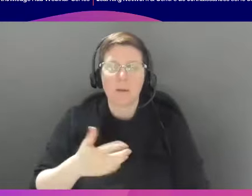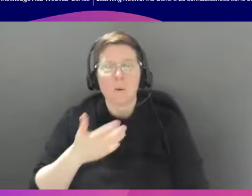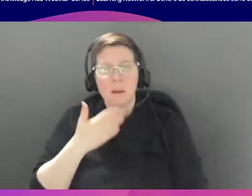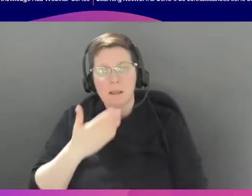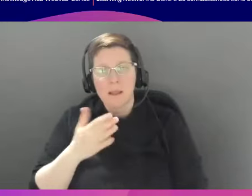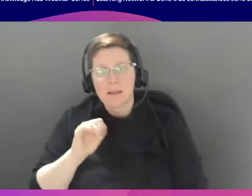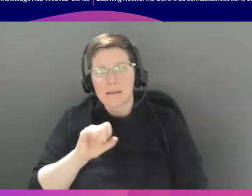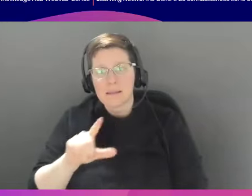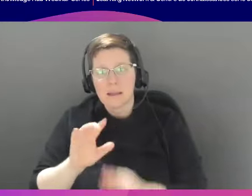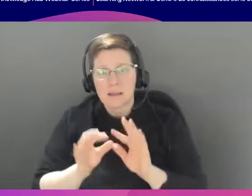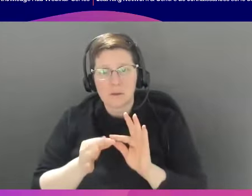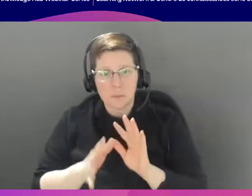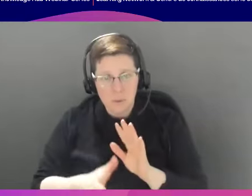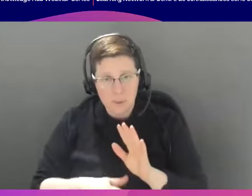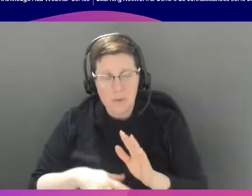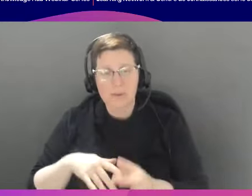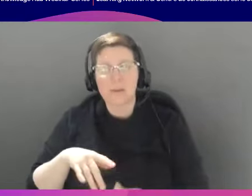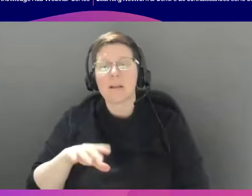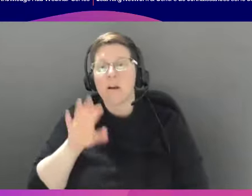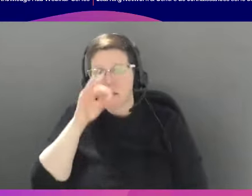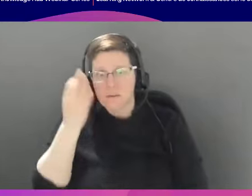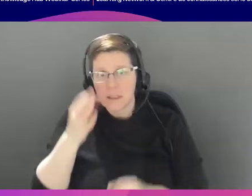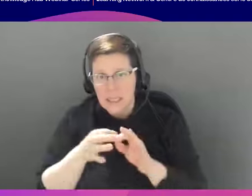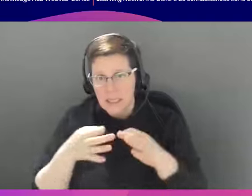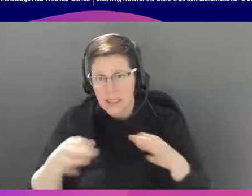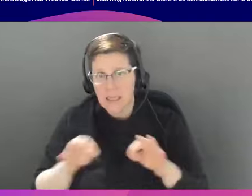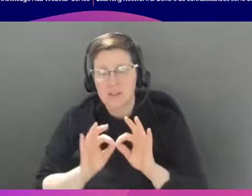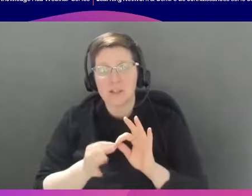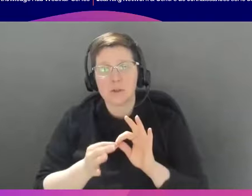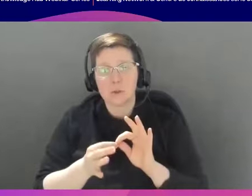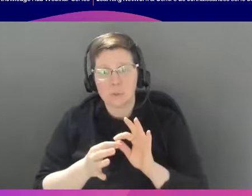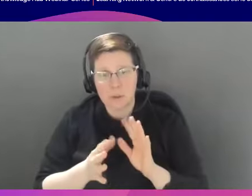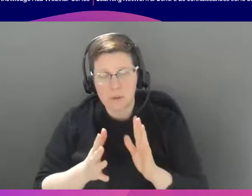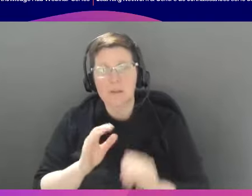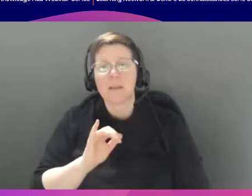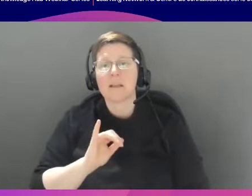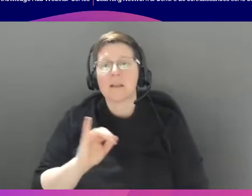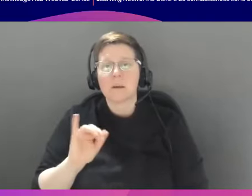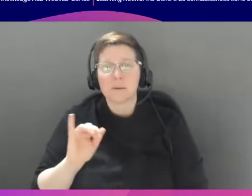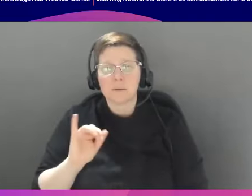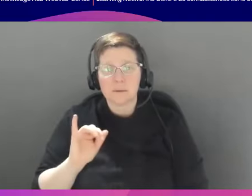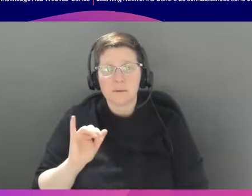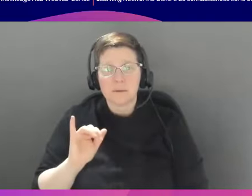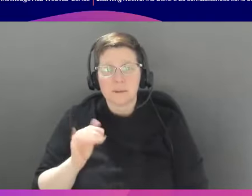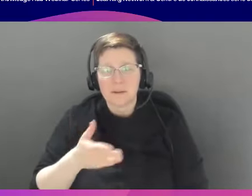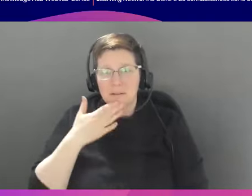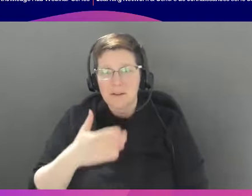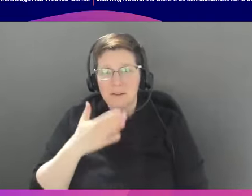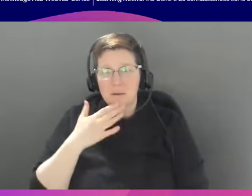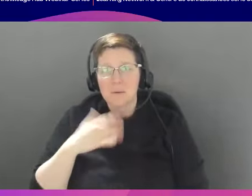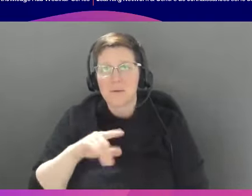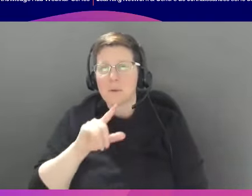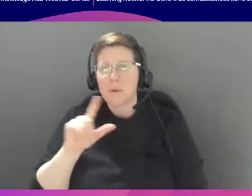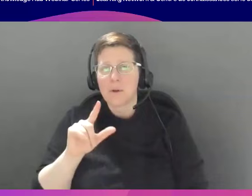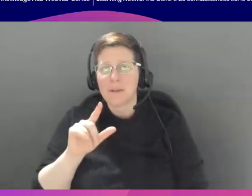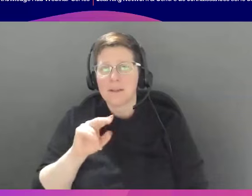interpreters, Alex and Jennifer, and our French language interpreters, Sylvie and Wendy. And also a thank you to the Learning Network and Knowledge